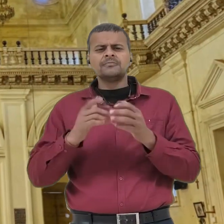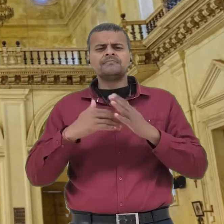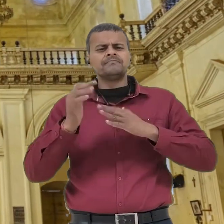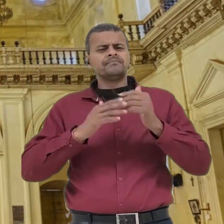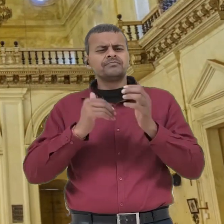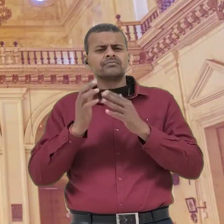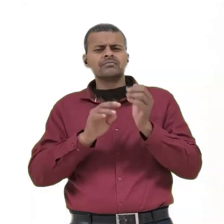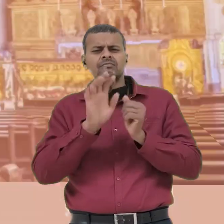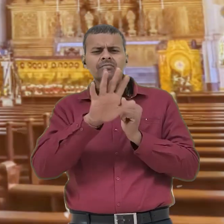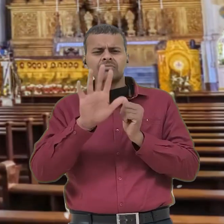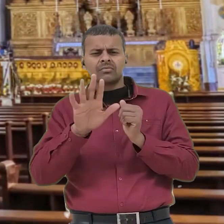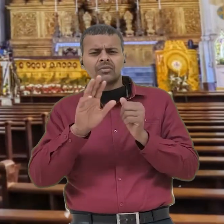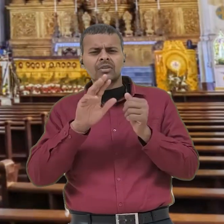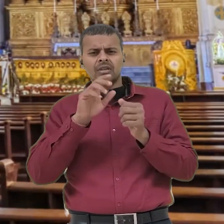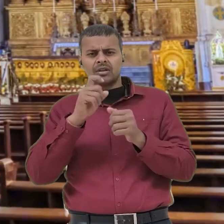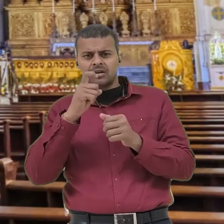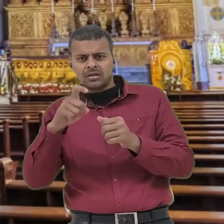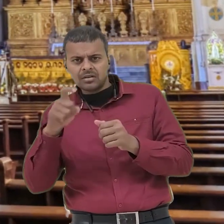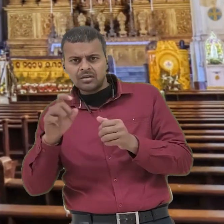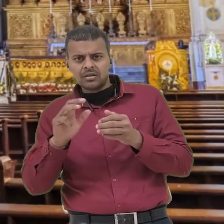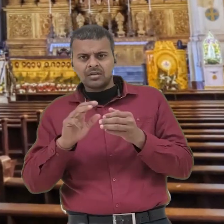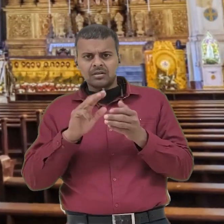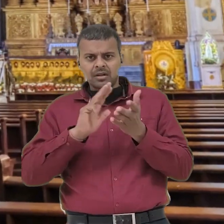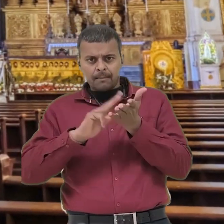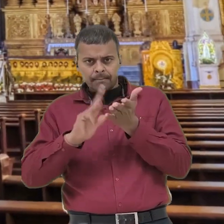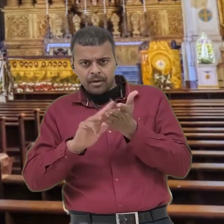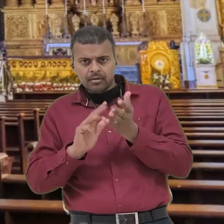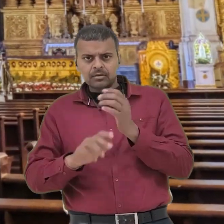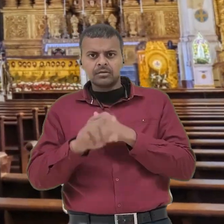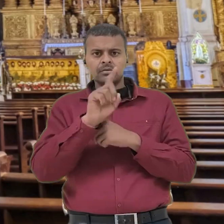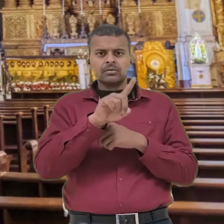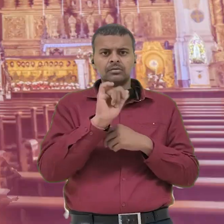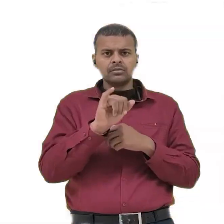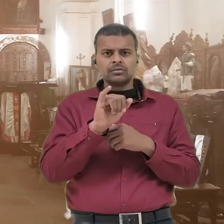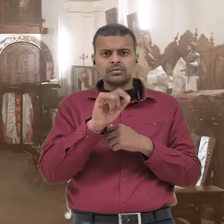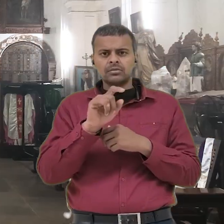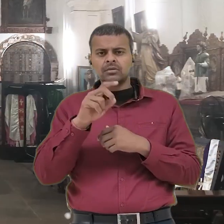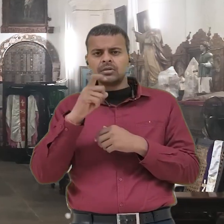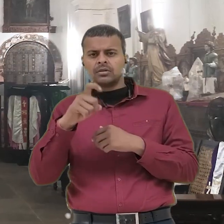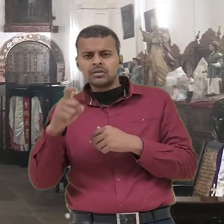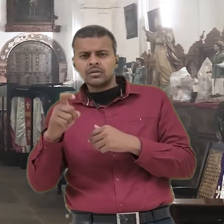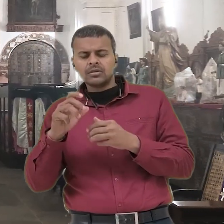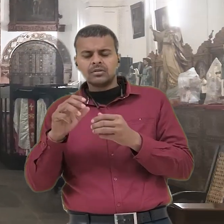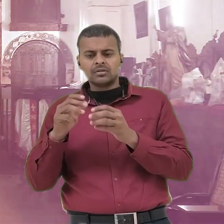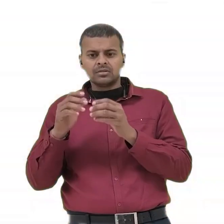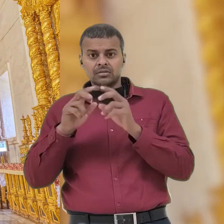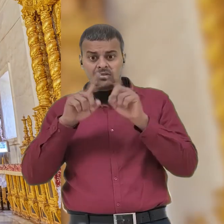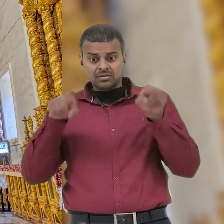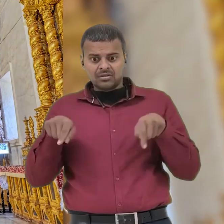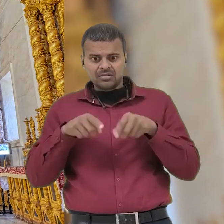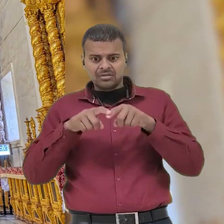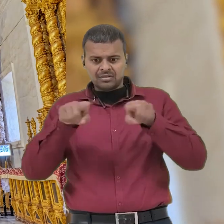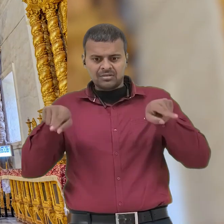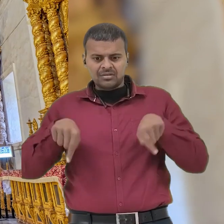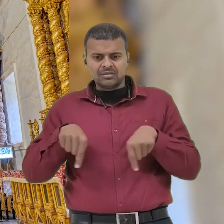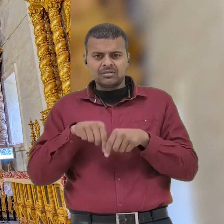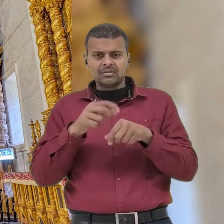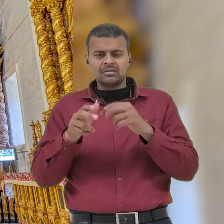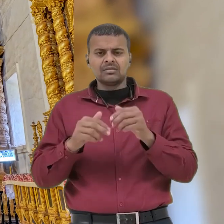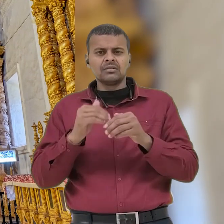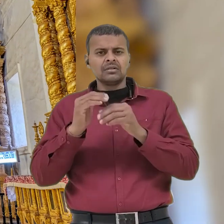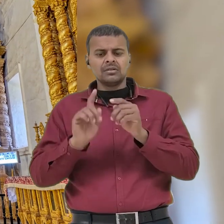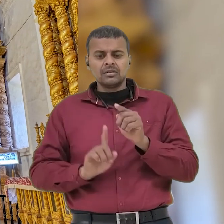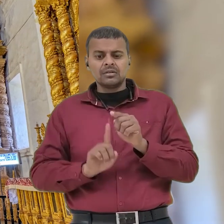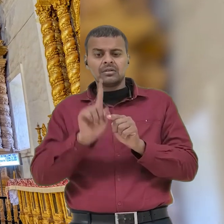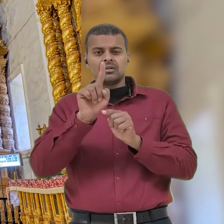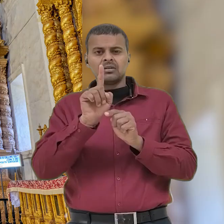measures 18.5 meter in height. Cruciform on the plan, the church has a choir, a nave,